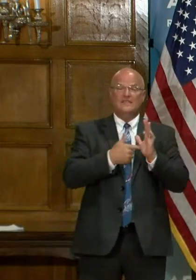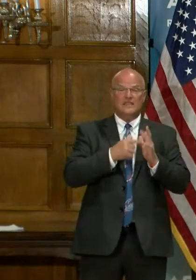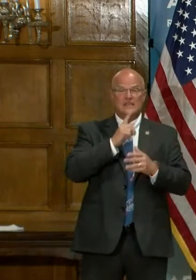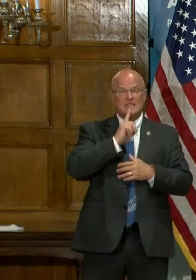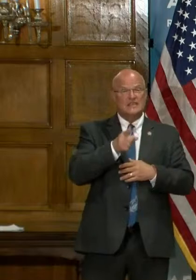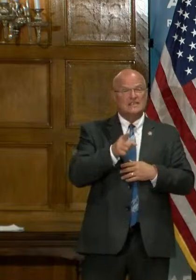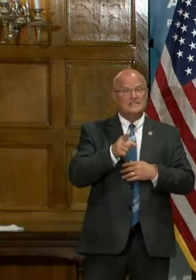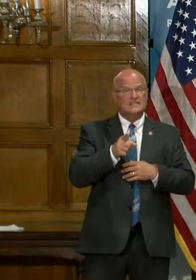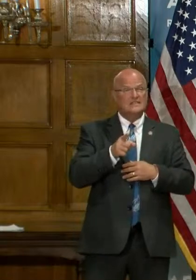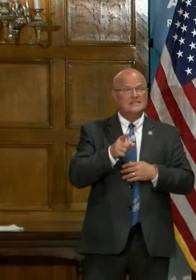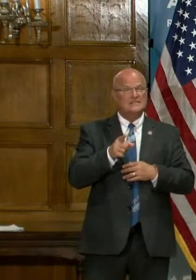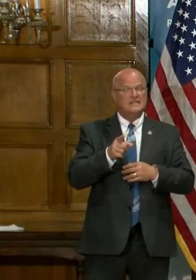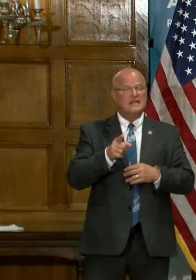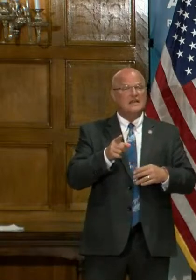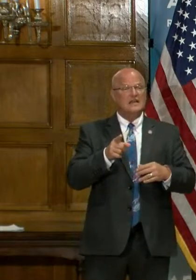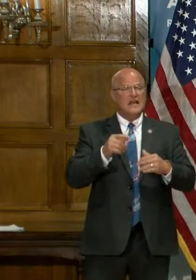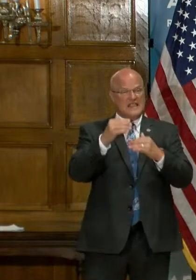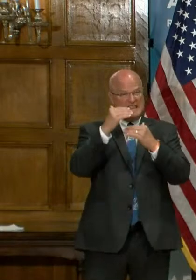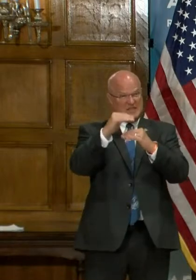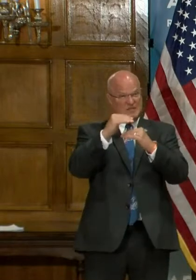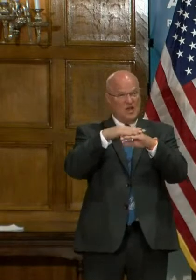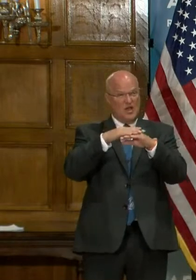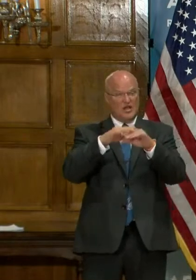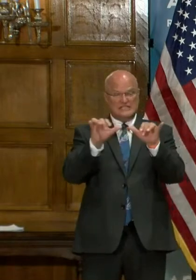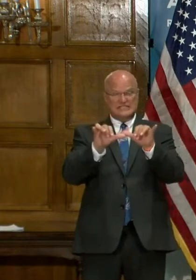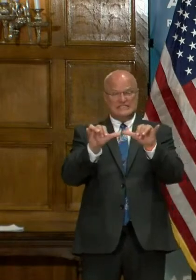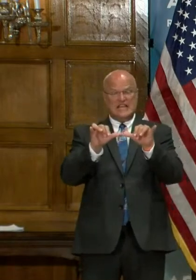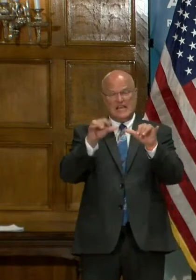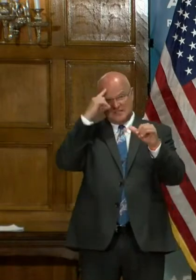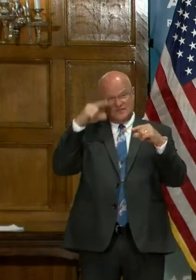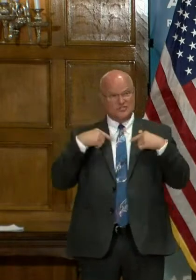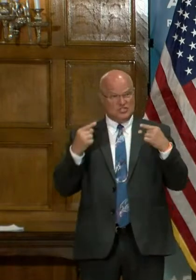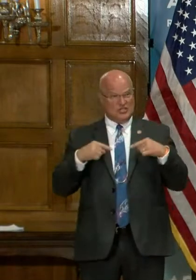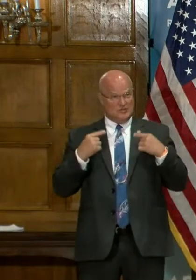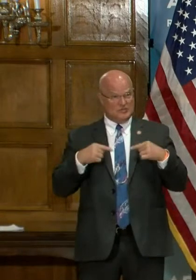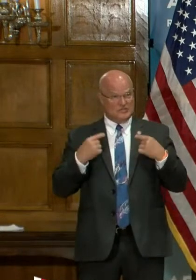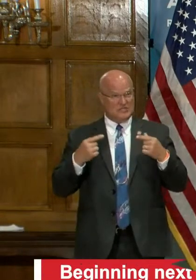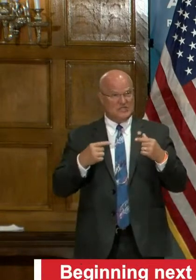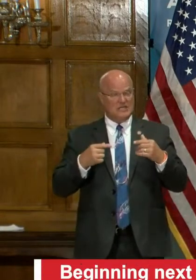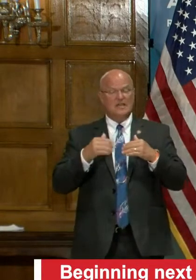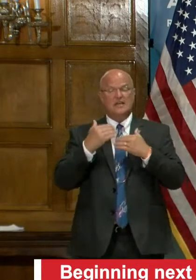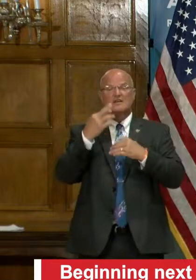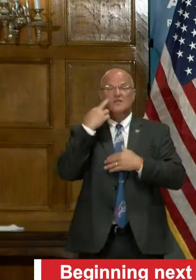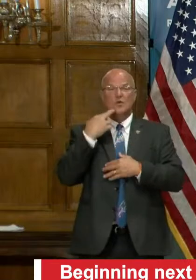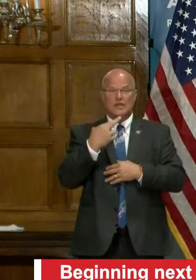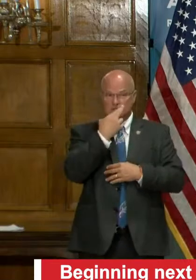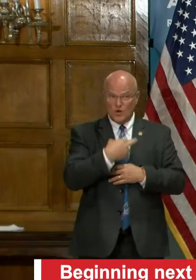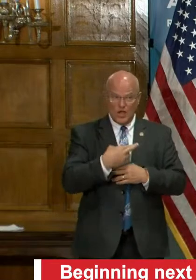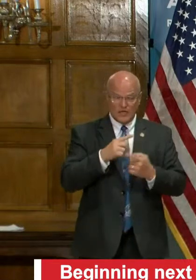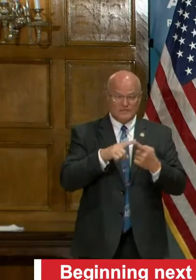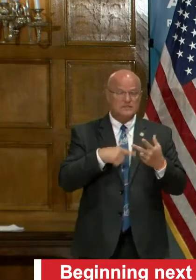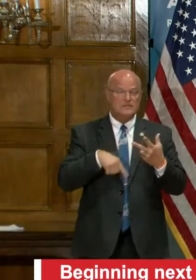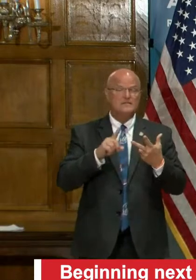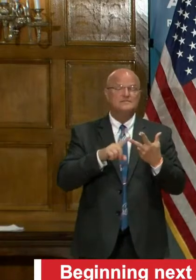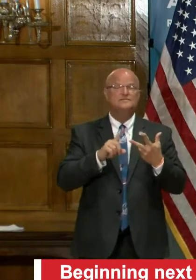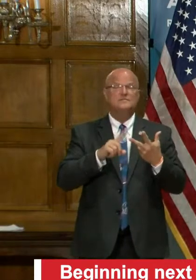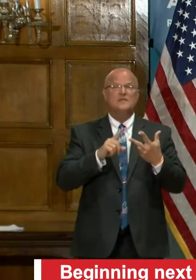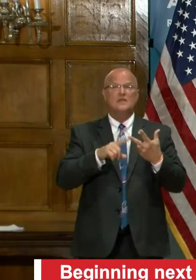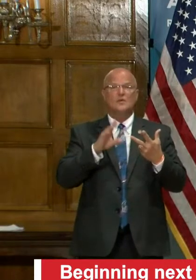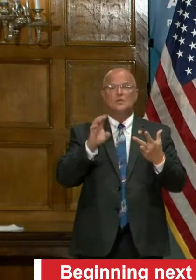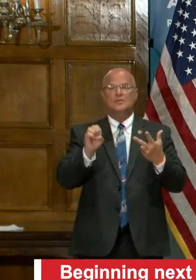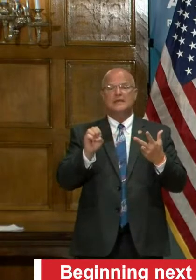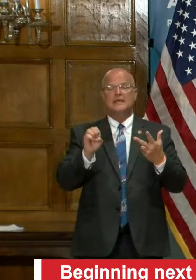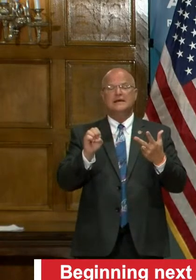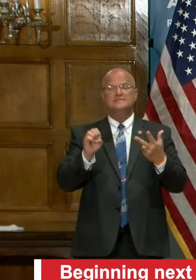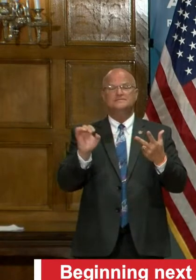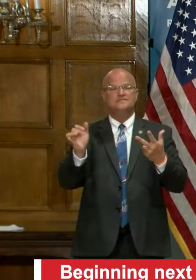is will be the limitation on sizes for gyms. It will be for restaurants. It will